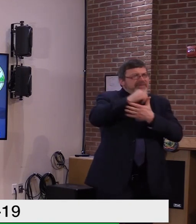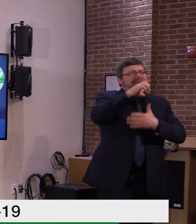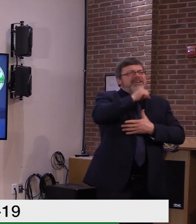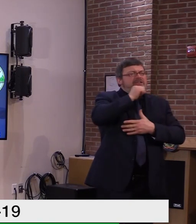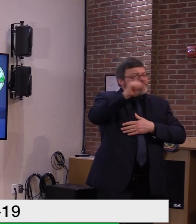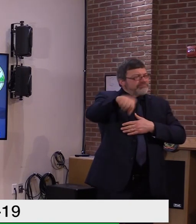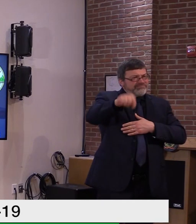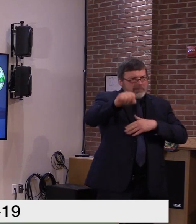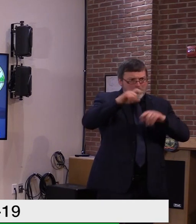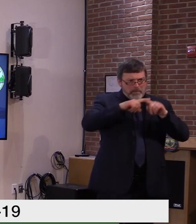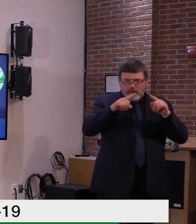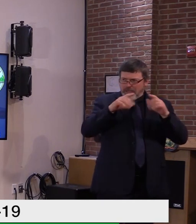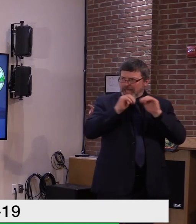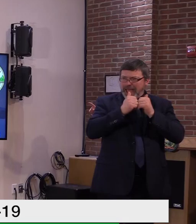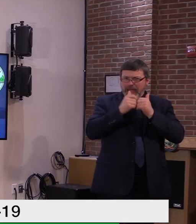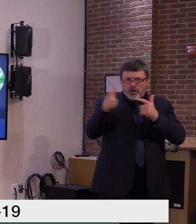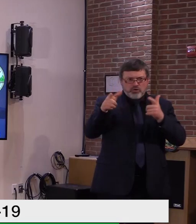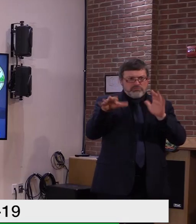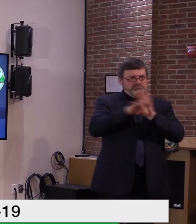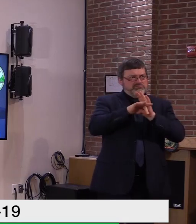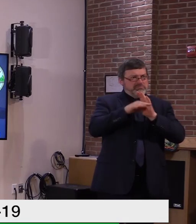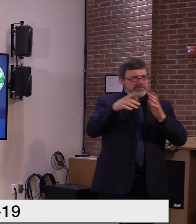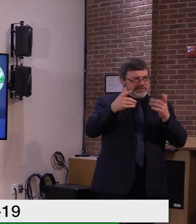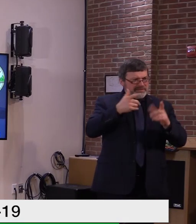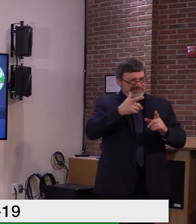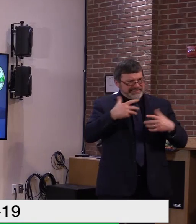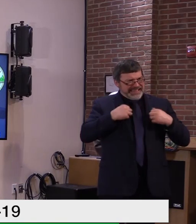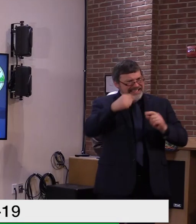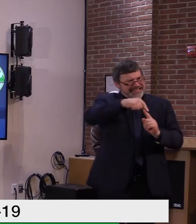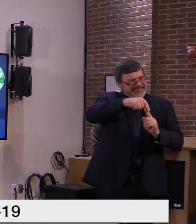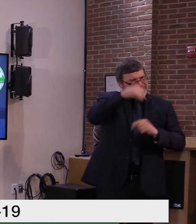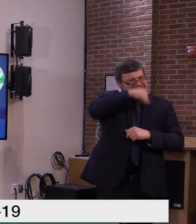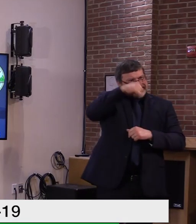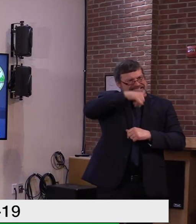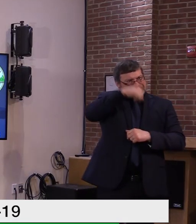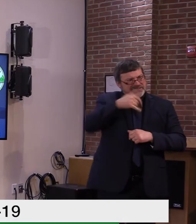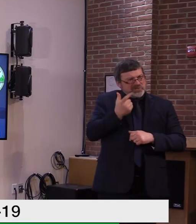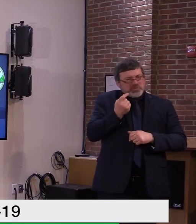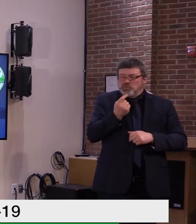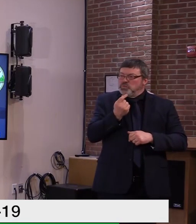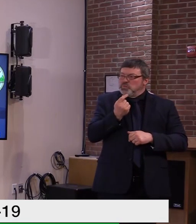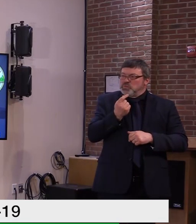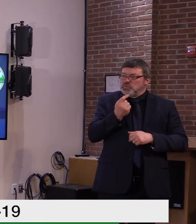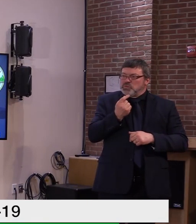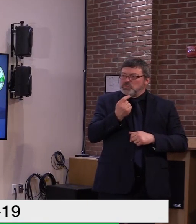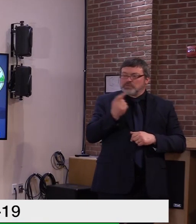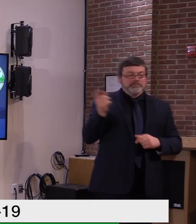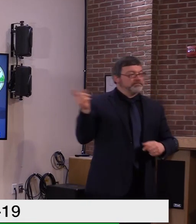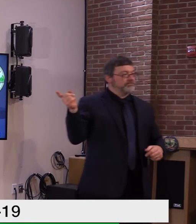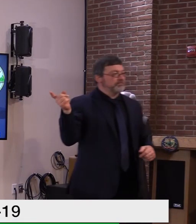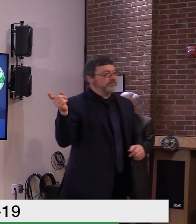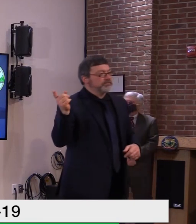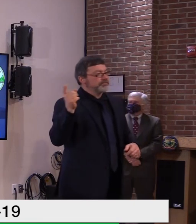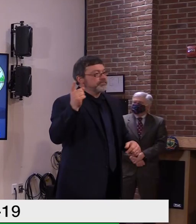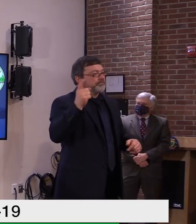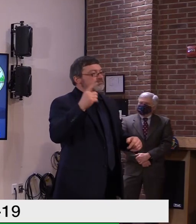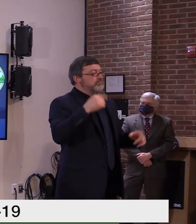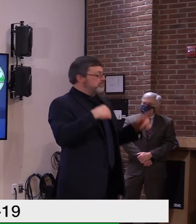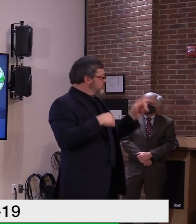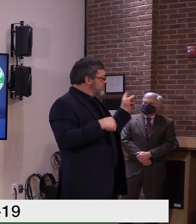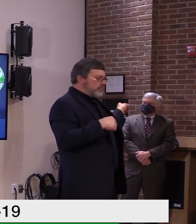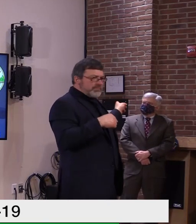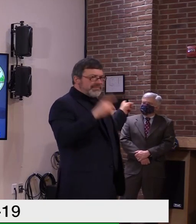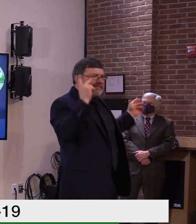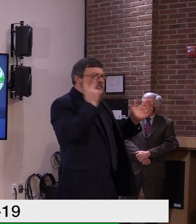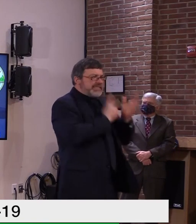chronic conditions? Yeah, I think as Secretary Smith had just mentioned, we have to get clear, more descriptive